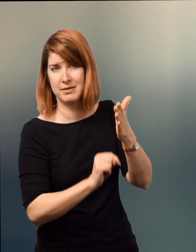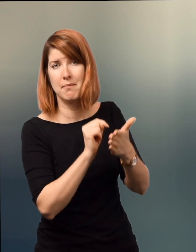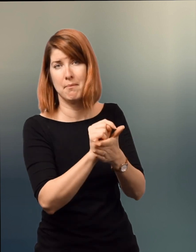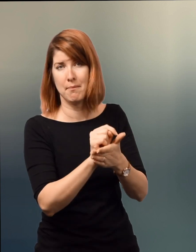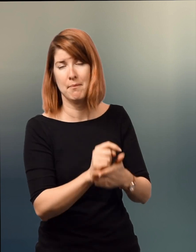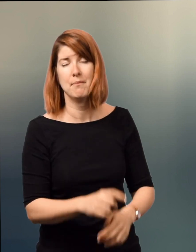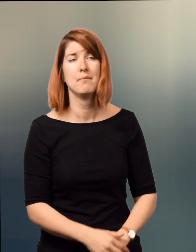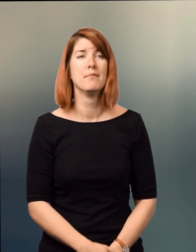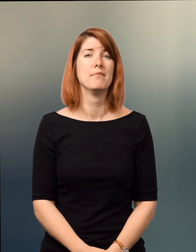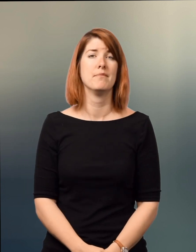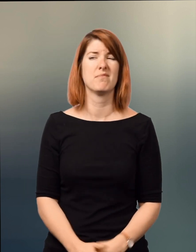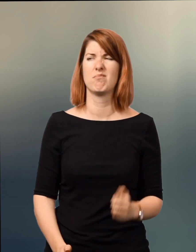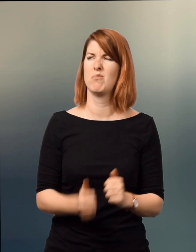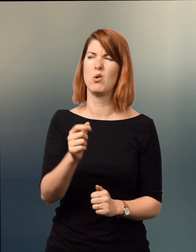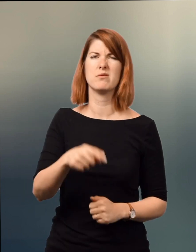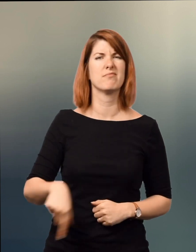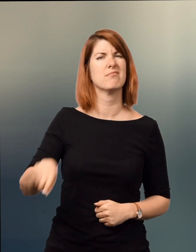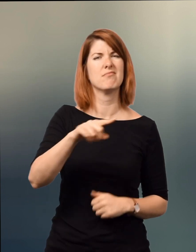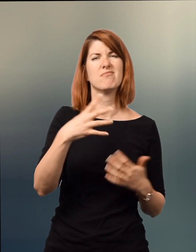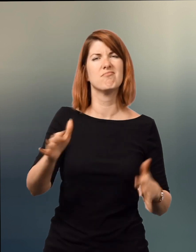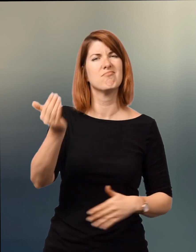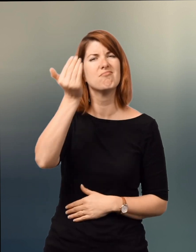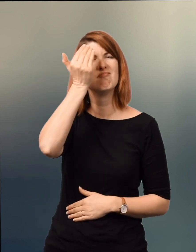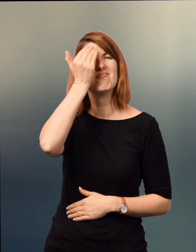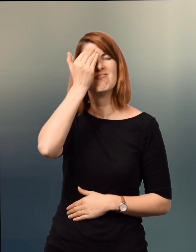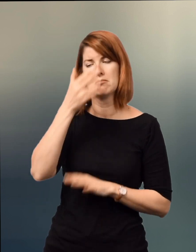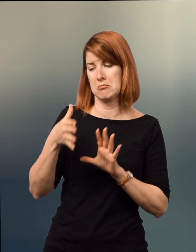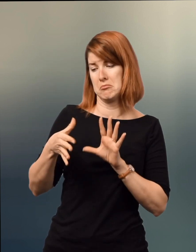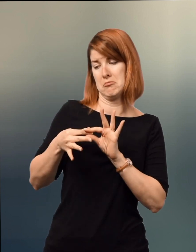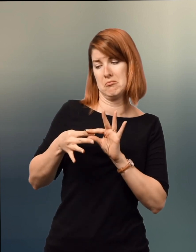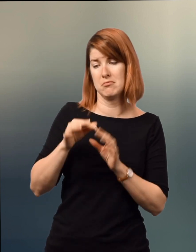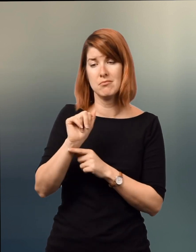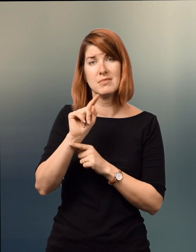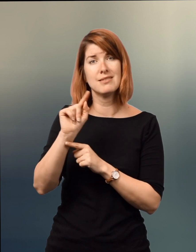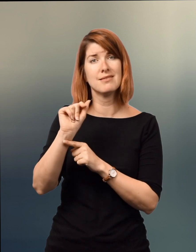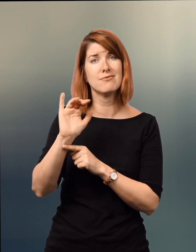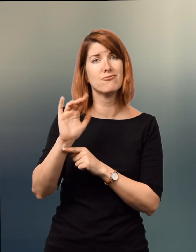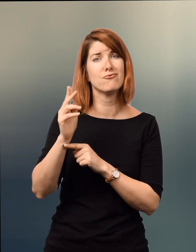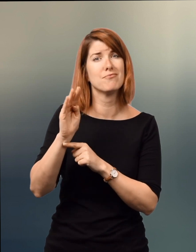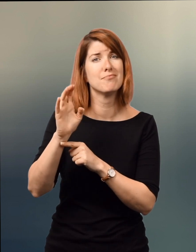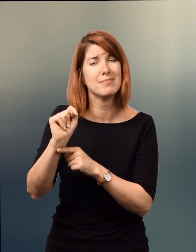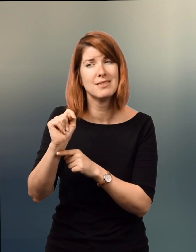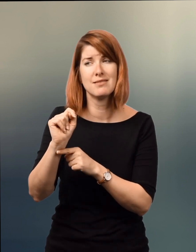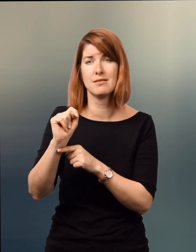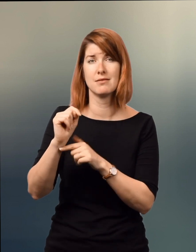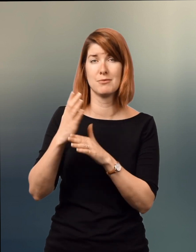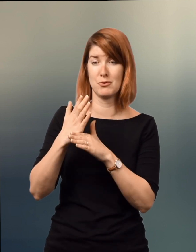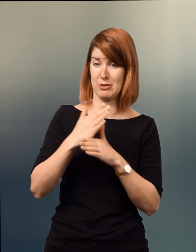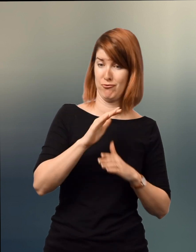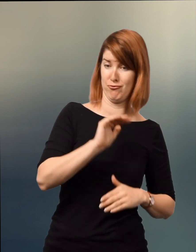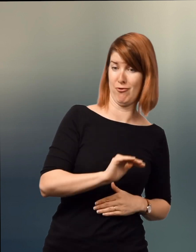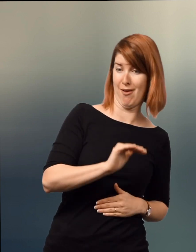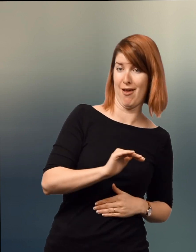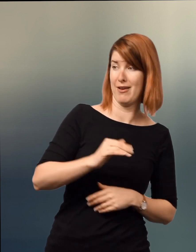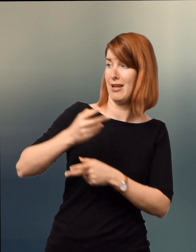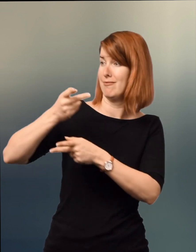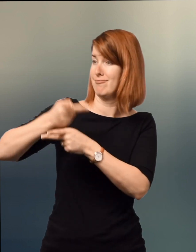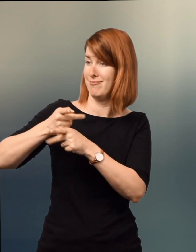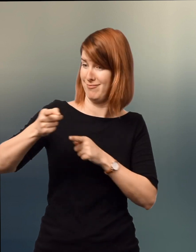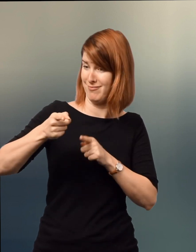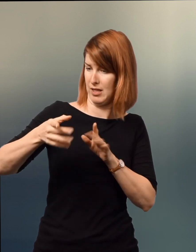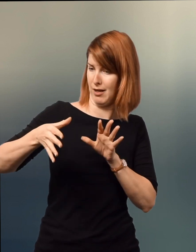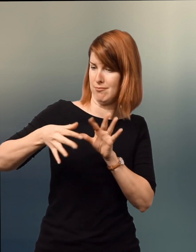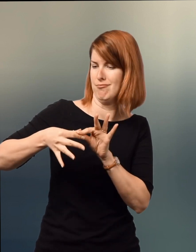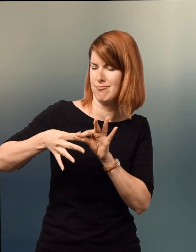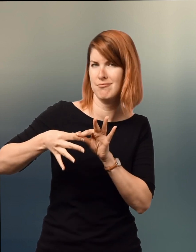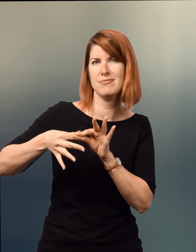space and endures over time. Most of us are aware that the attachment or bond between a child and their caregiver is a